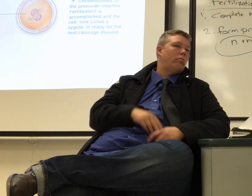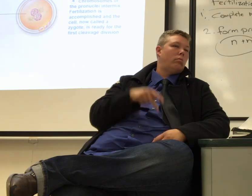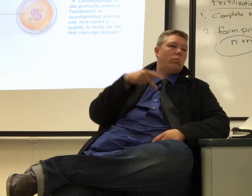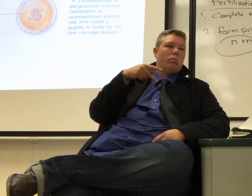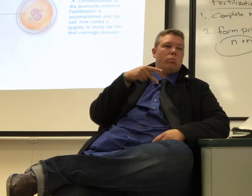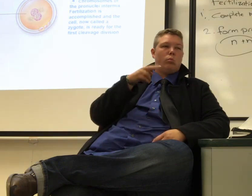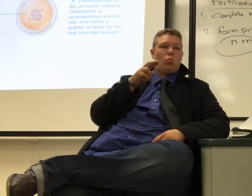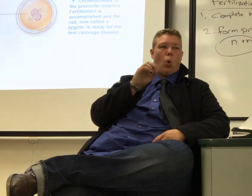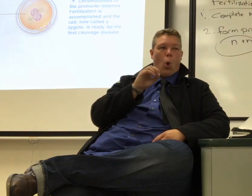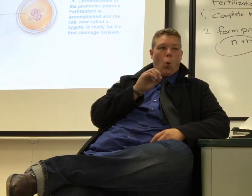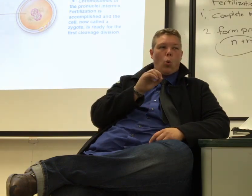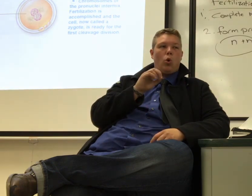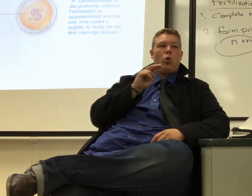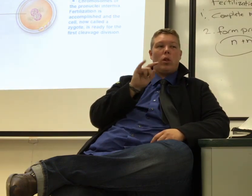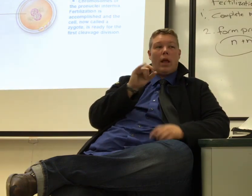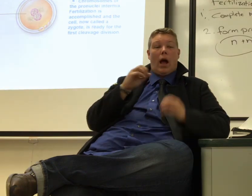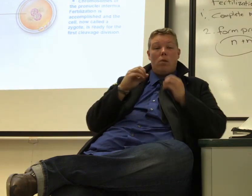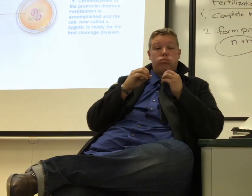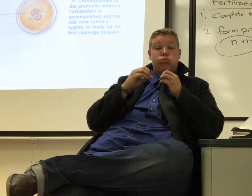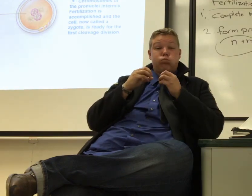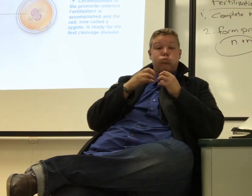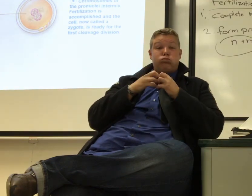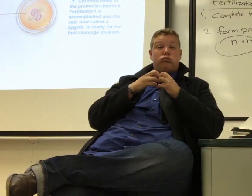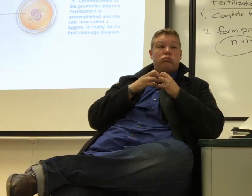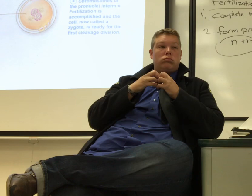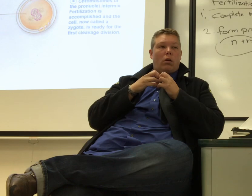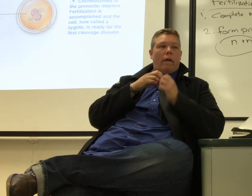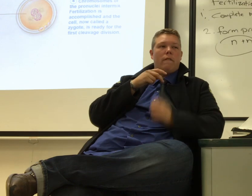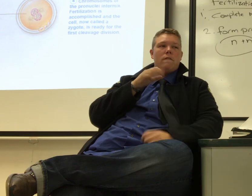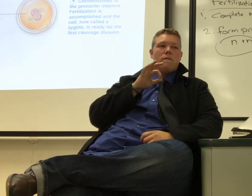Pronuclei fuse.